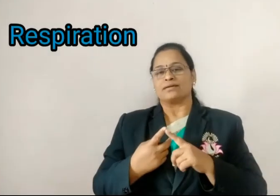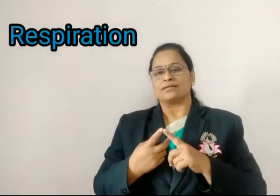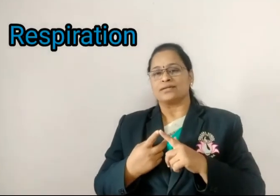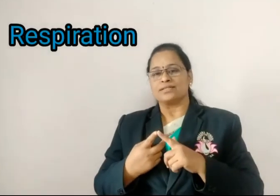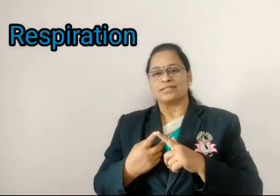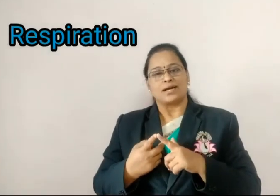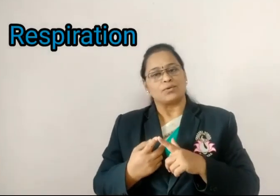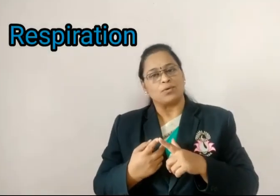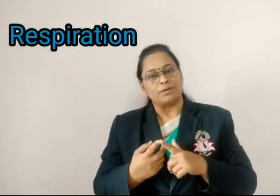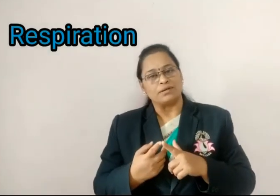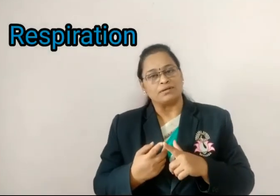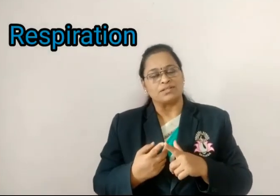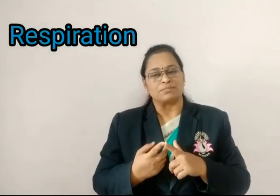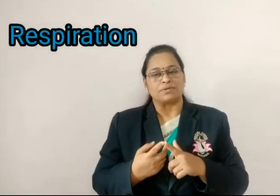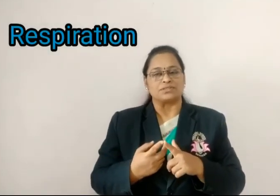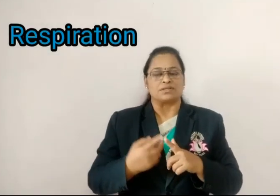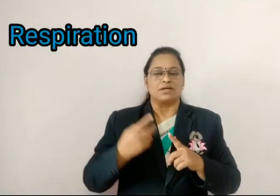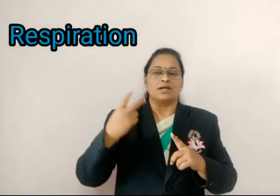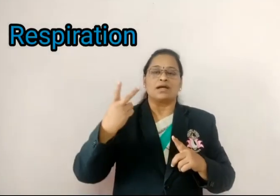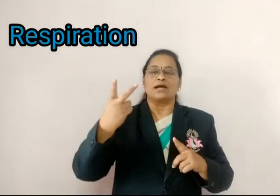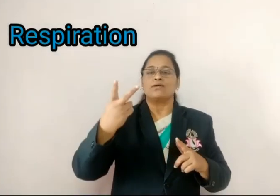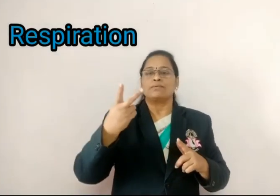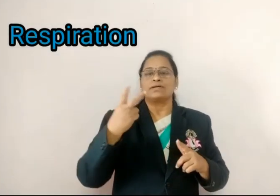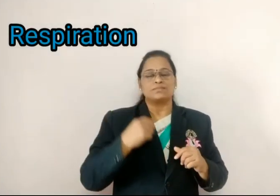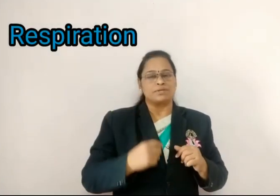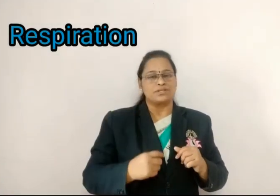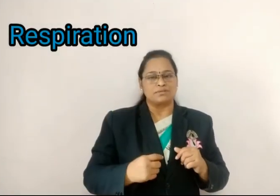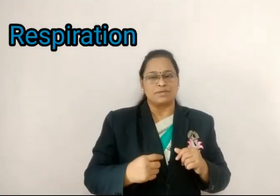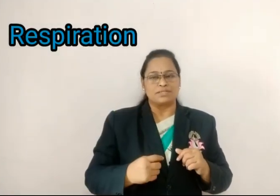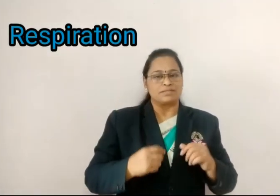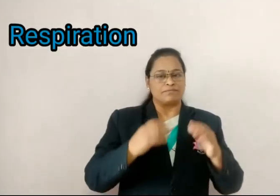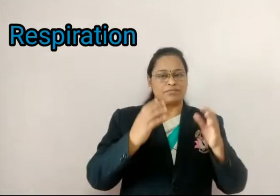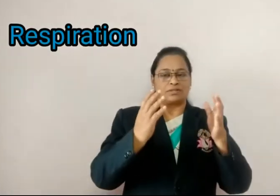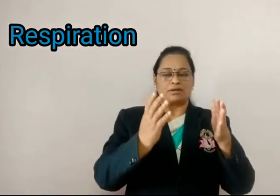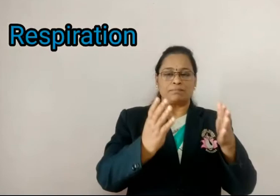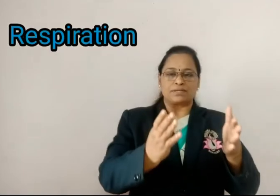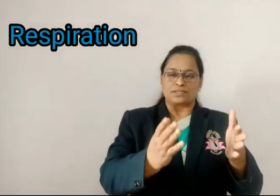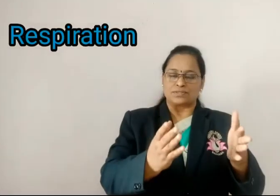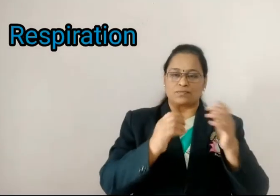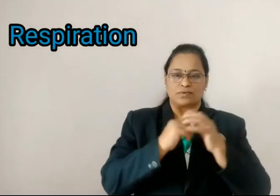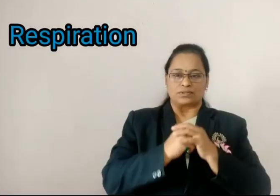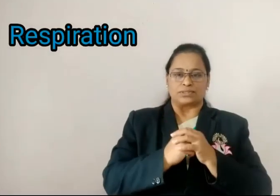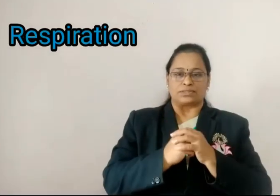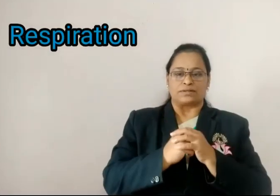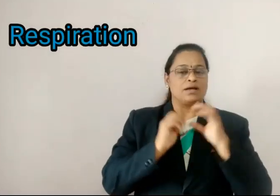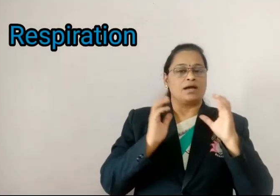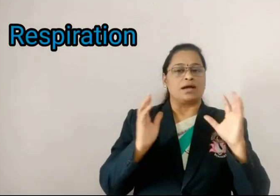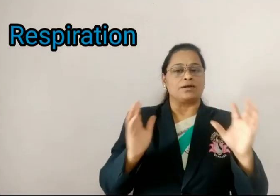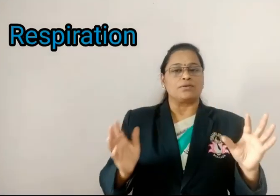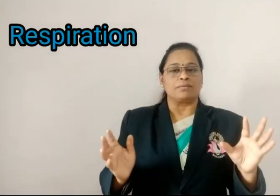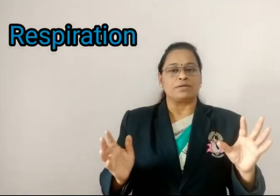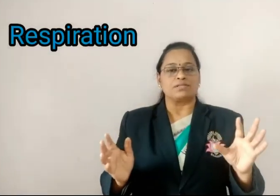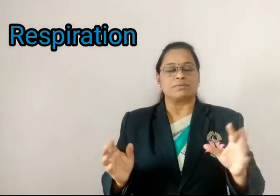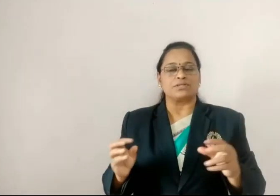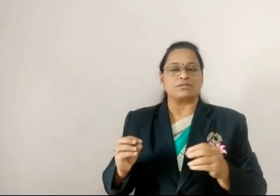other is anaerobic respiration. Aerobic respiration means with the presence of oxygen. Anaerobic